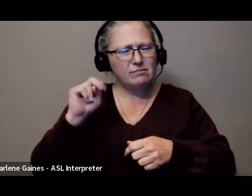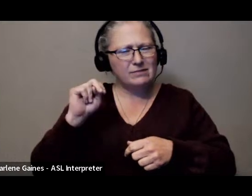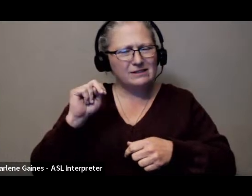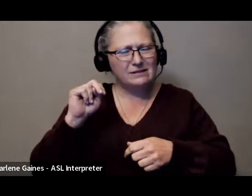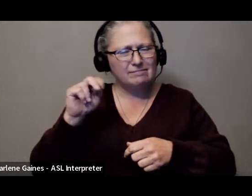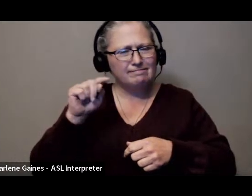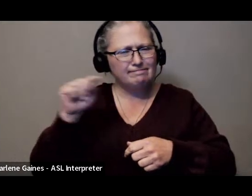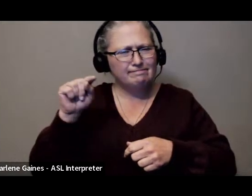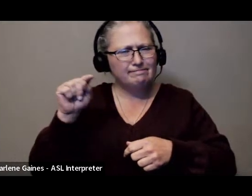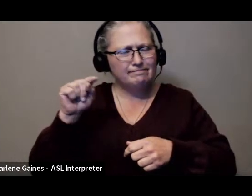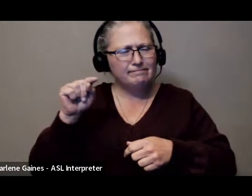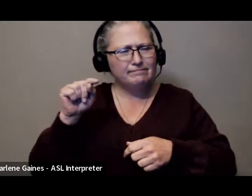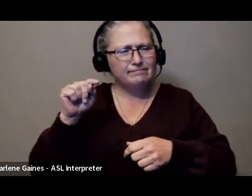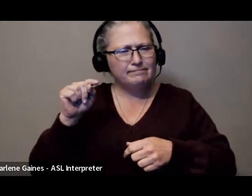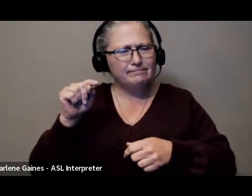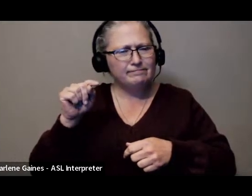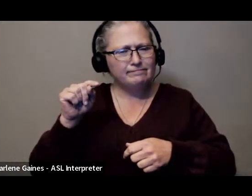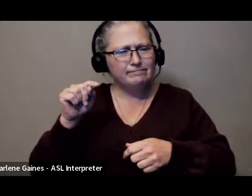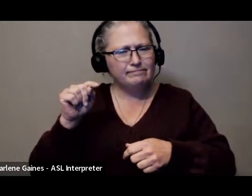Okay.